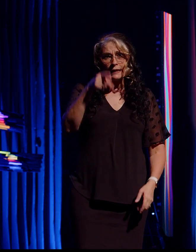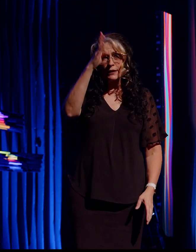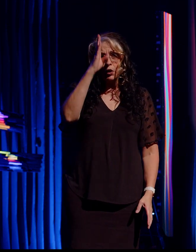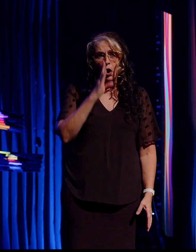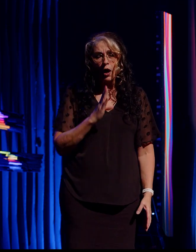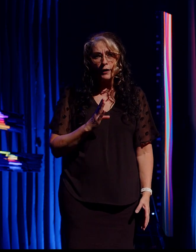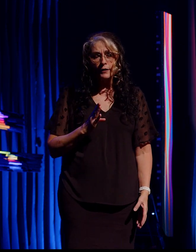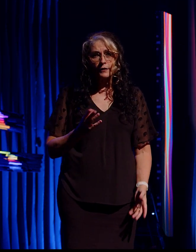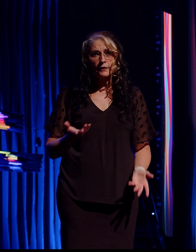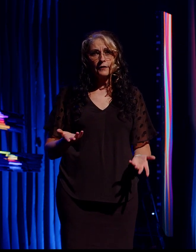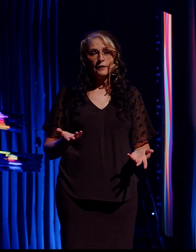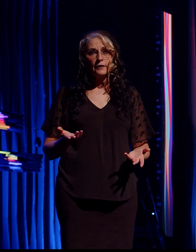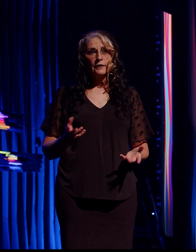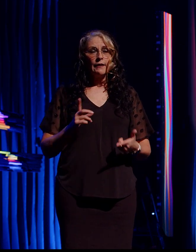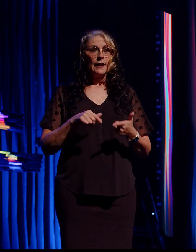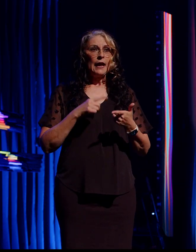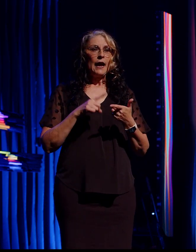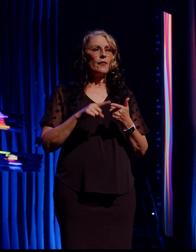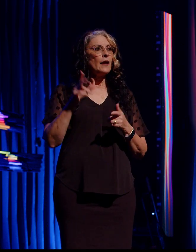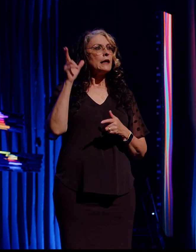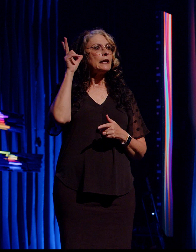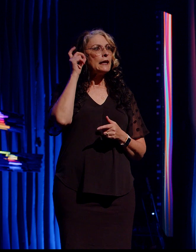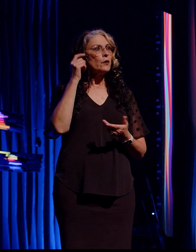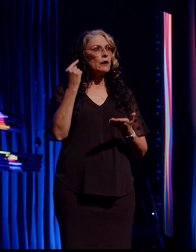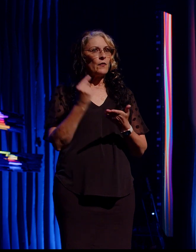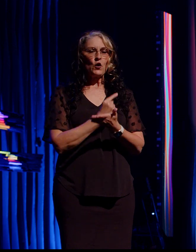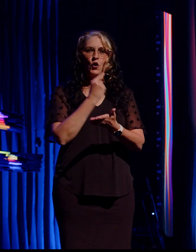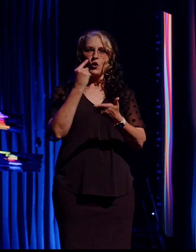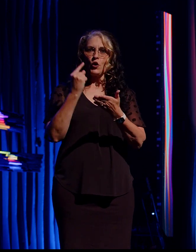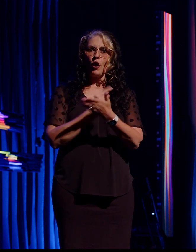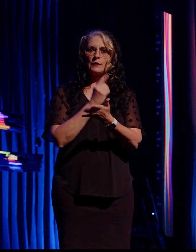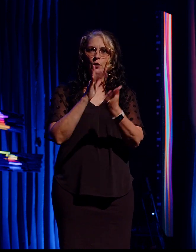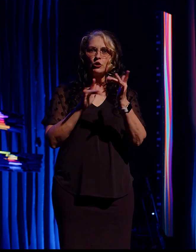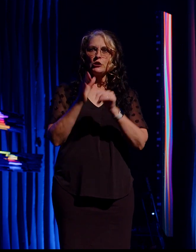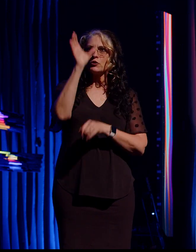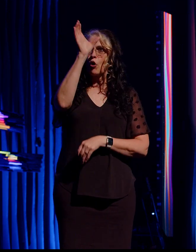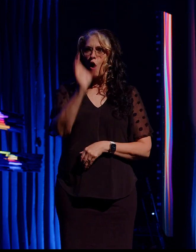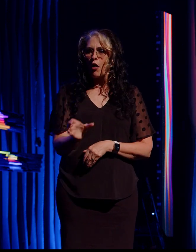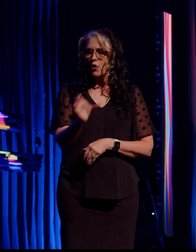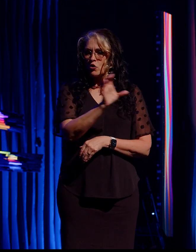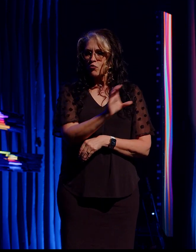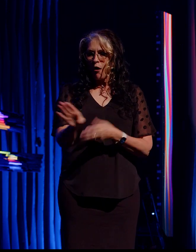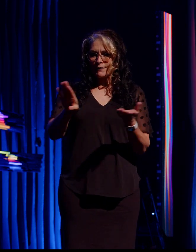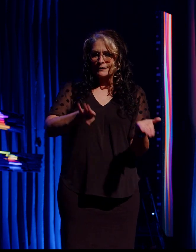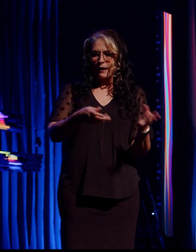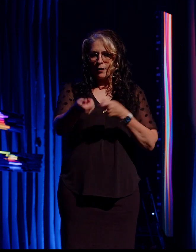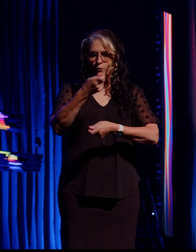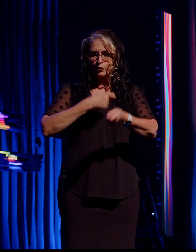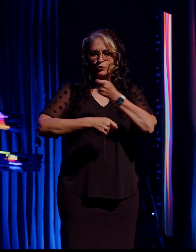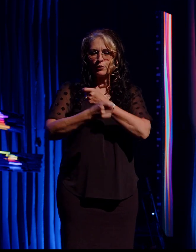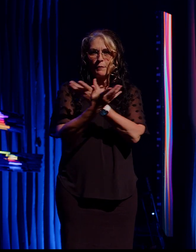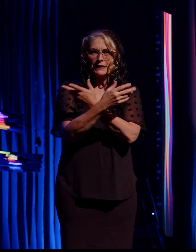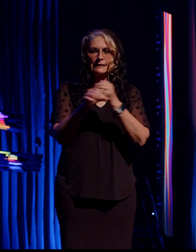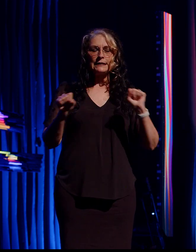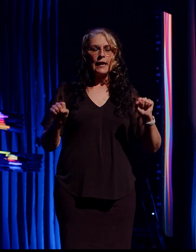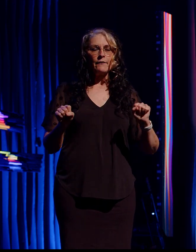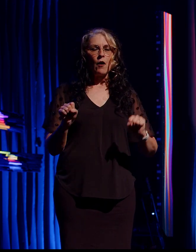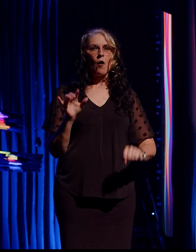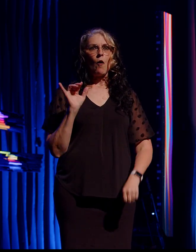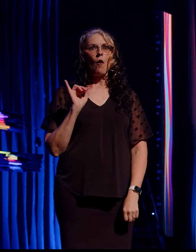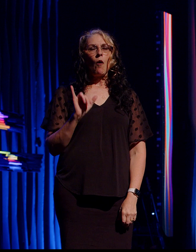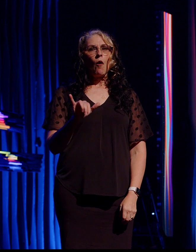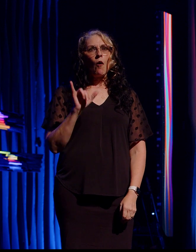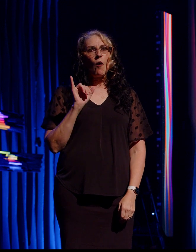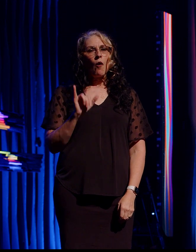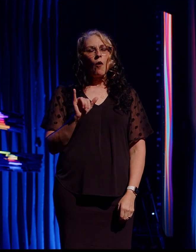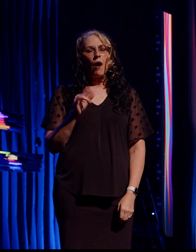God. And then hearing the gospel and hearing how Jesus died on the cross for his sins and being saved. When I look at that,